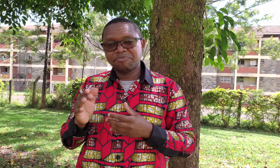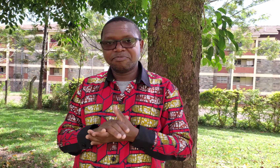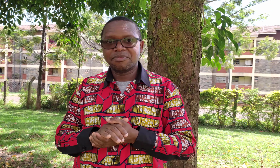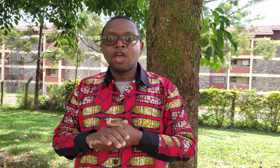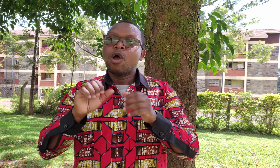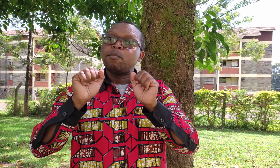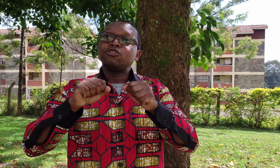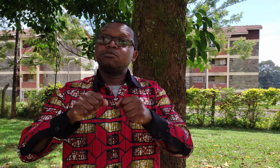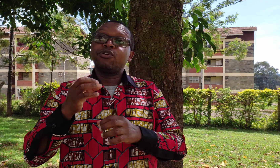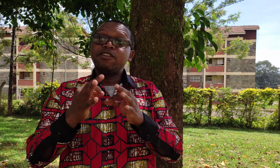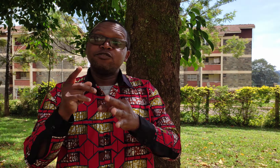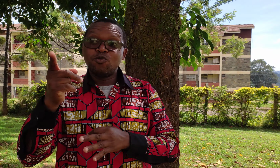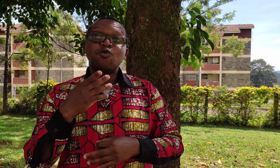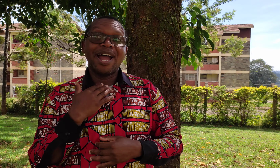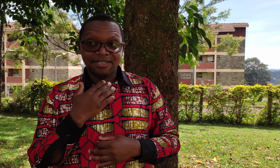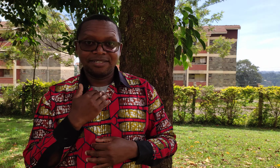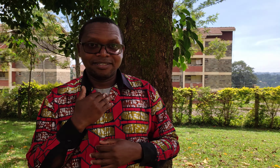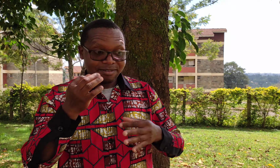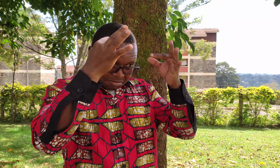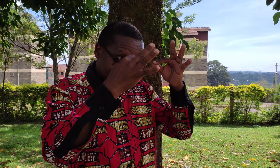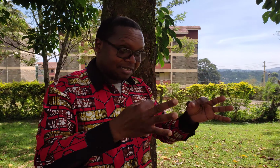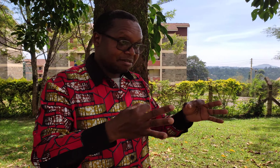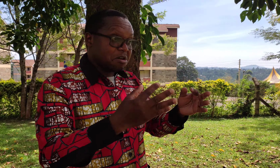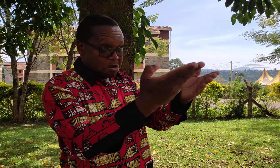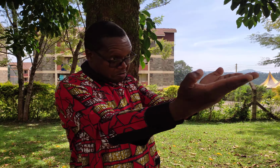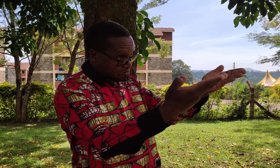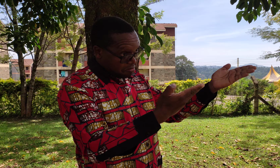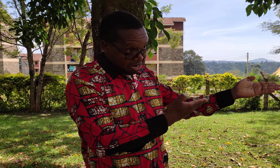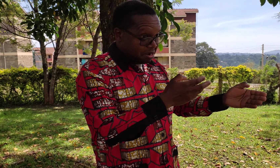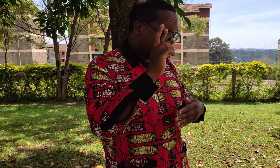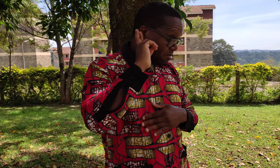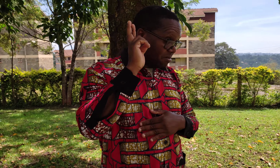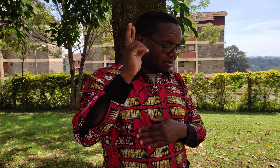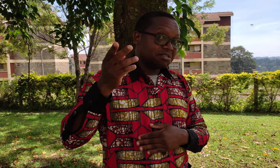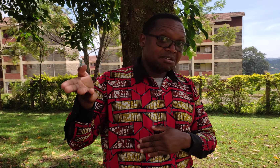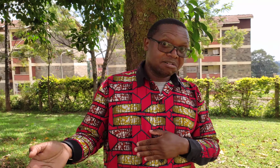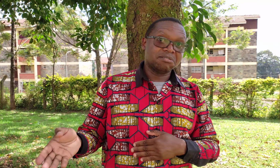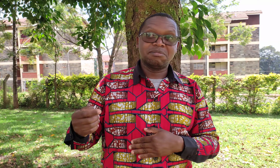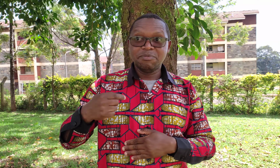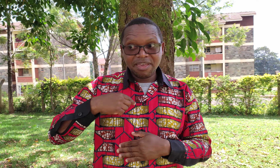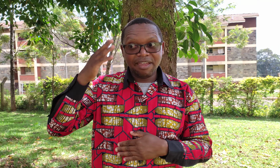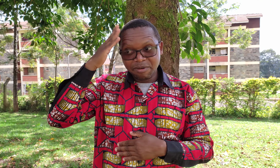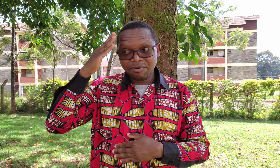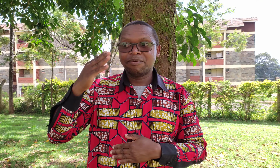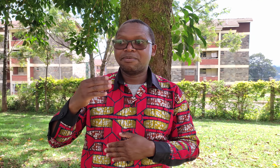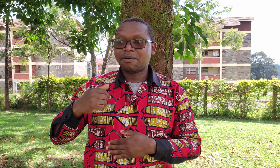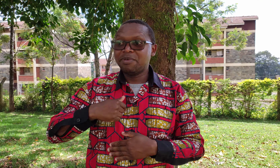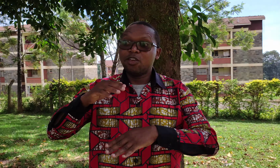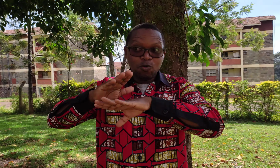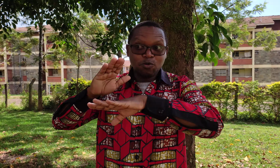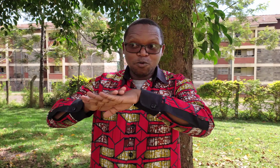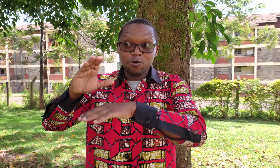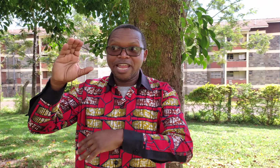Accepted, possible, if you want wedding. Welcome, Nicholas, here. Me, I know. Me, good, good.